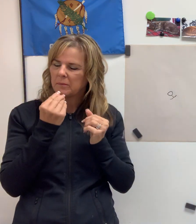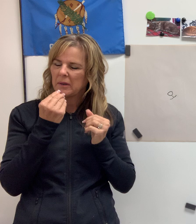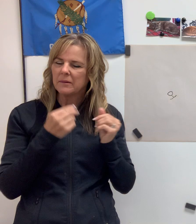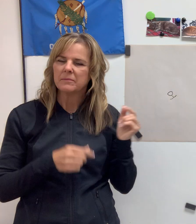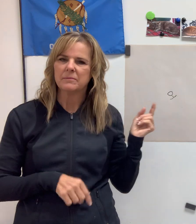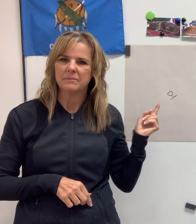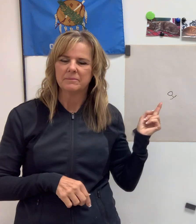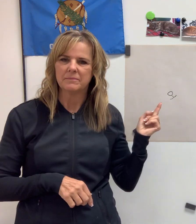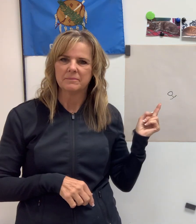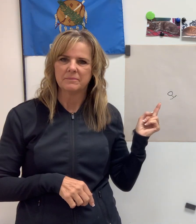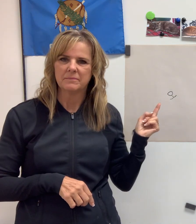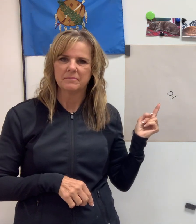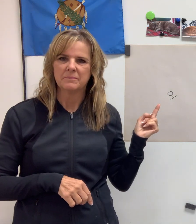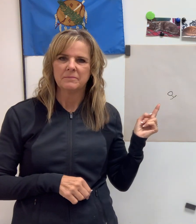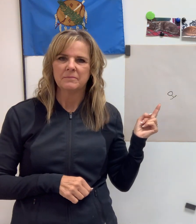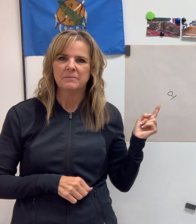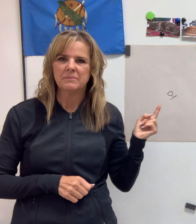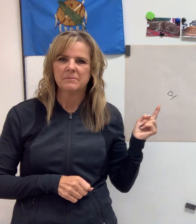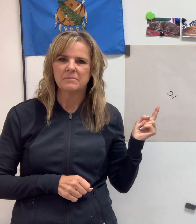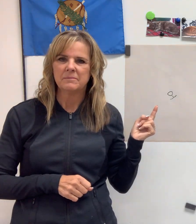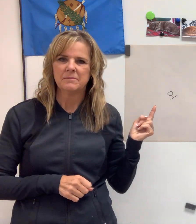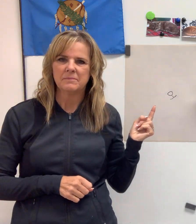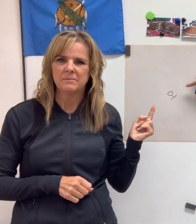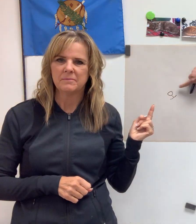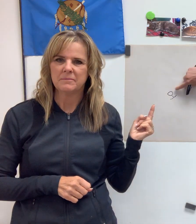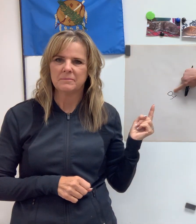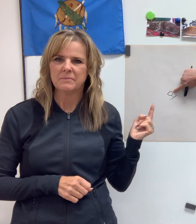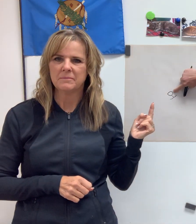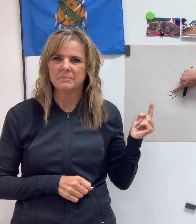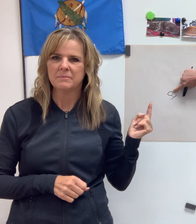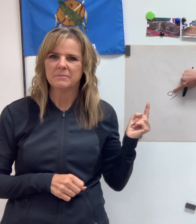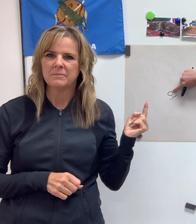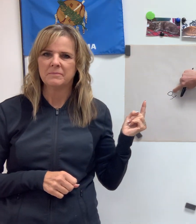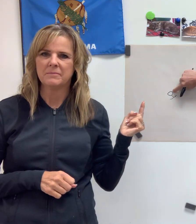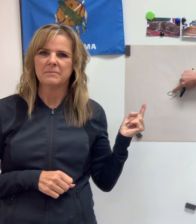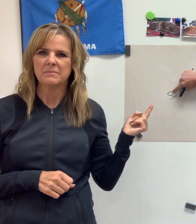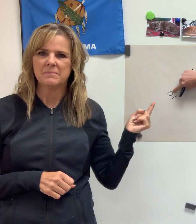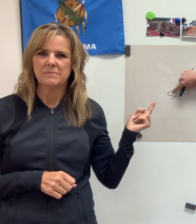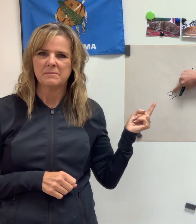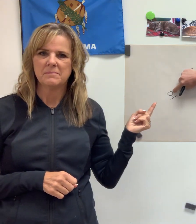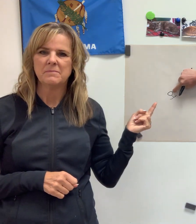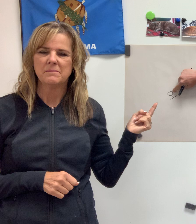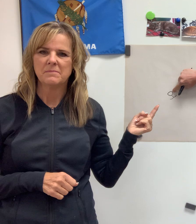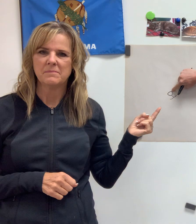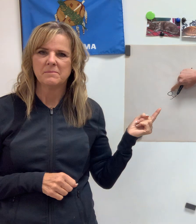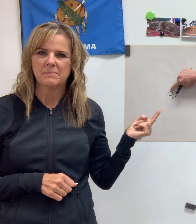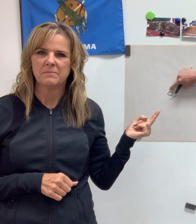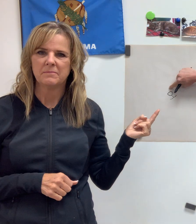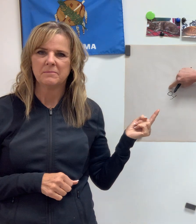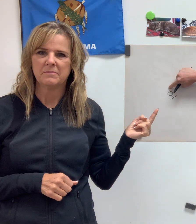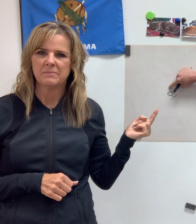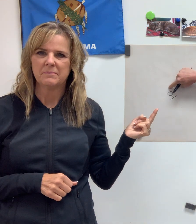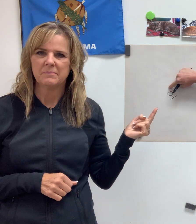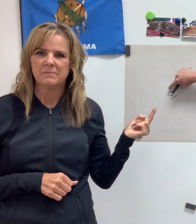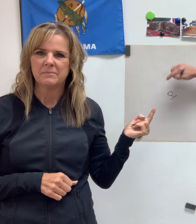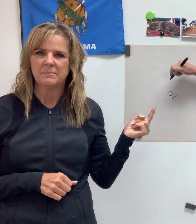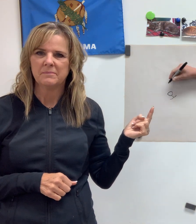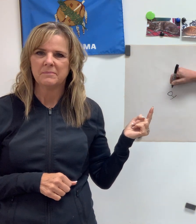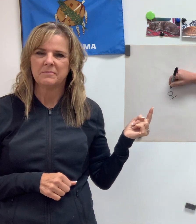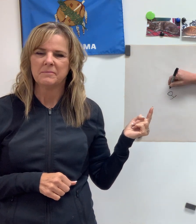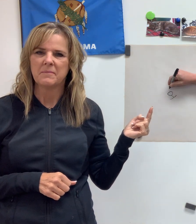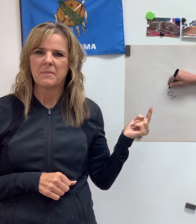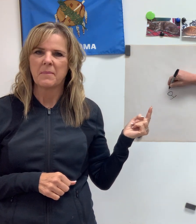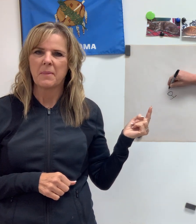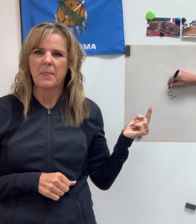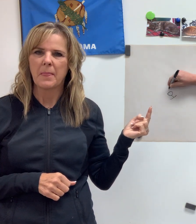going to look at the corner of the nose, and I'm going to come up just a little ways. Find the corner, find the edge, and I'm just going to kind of come up just a